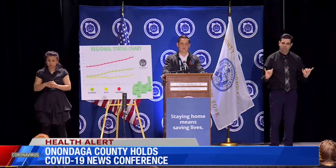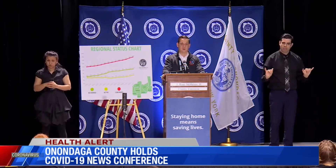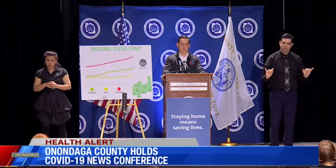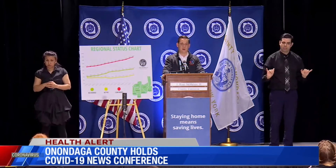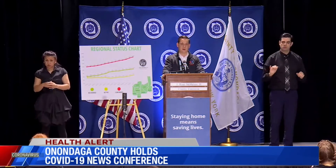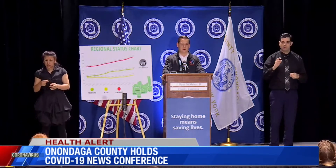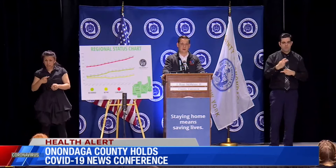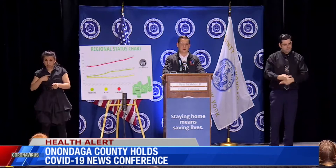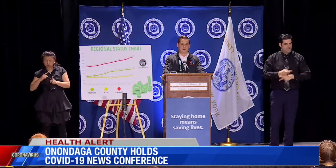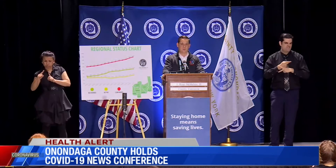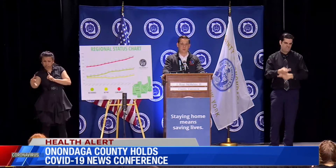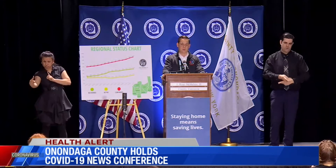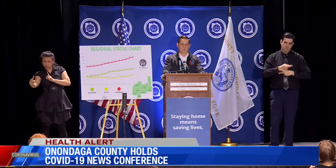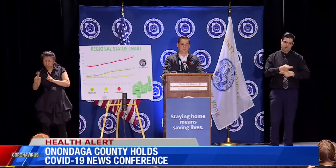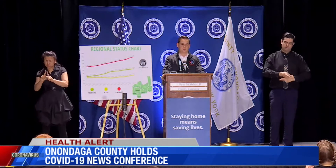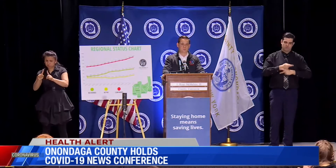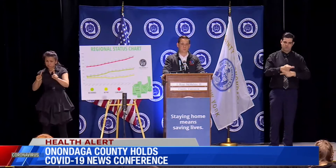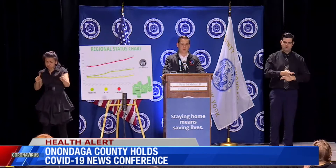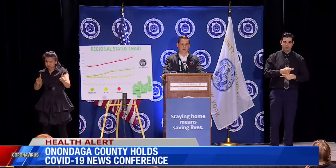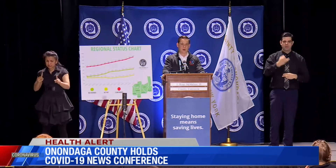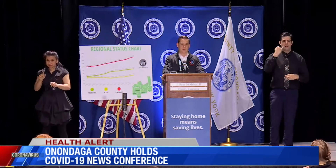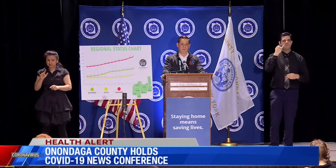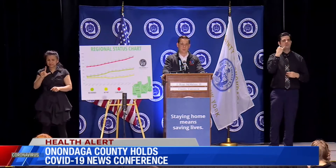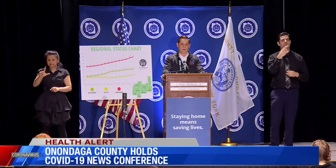6 to 7 feet away from people.